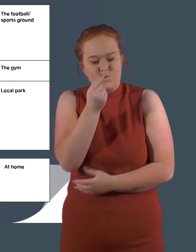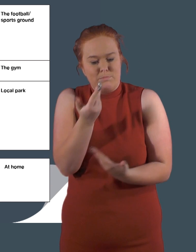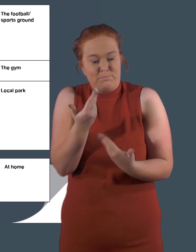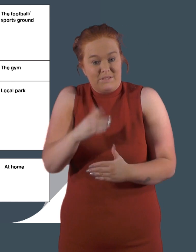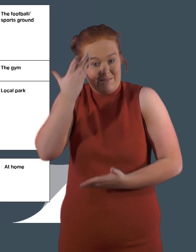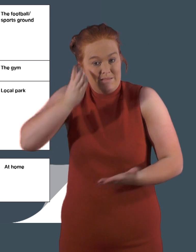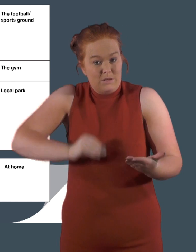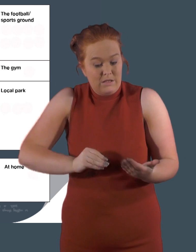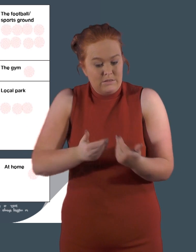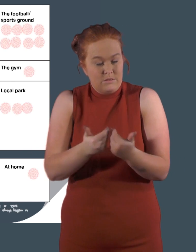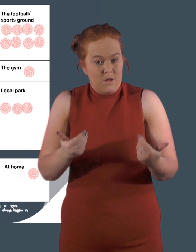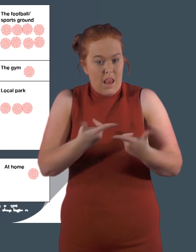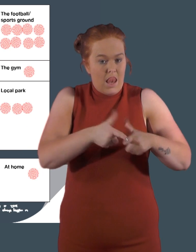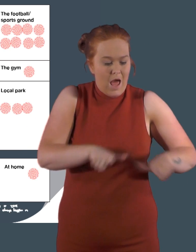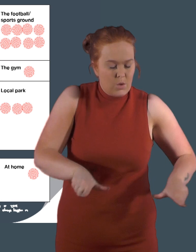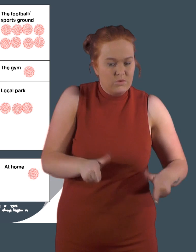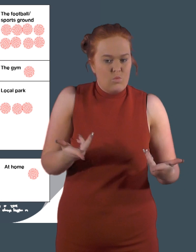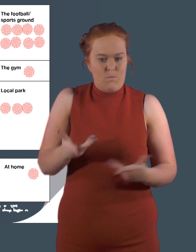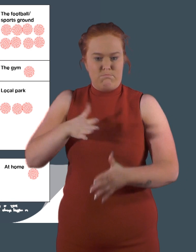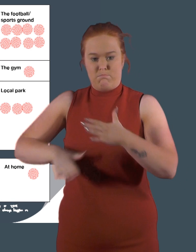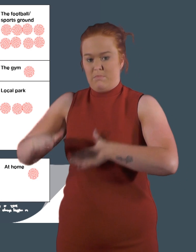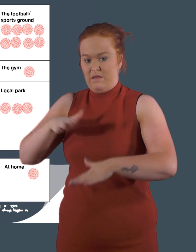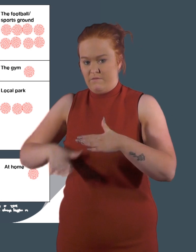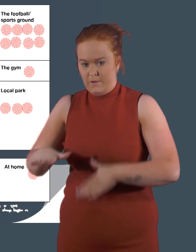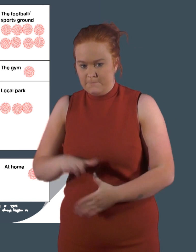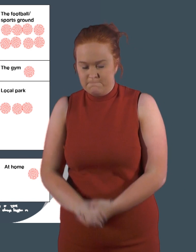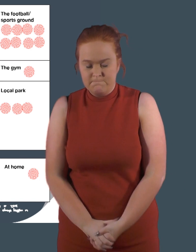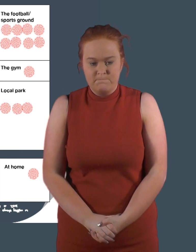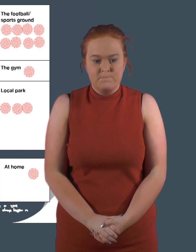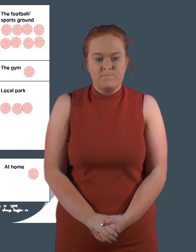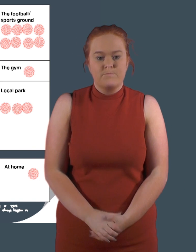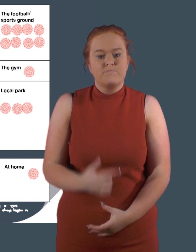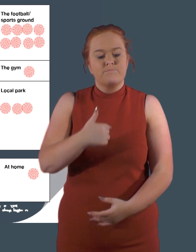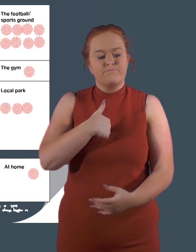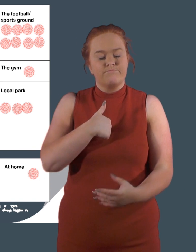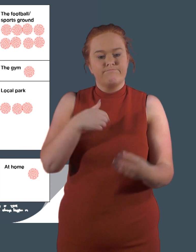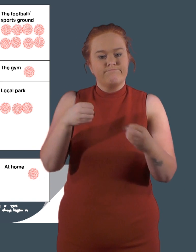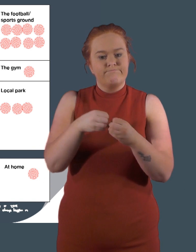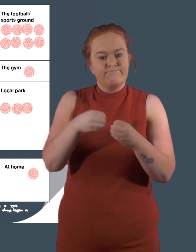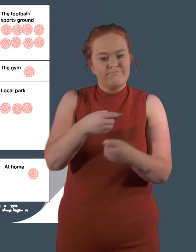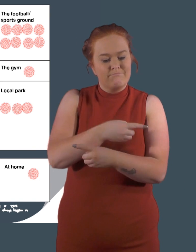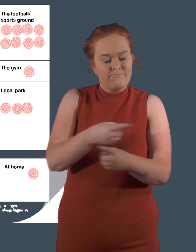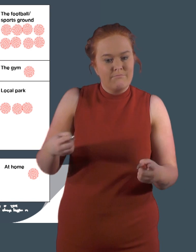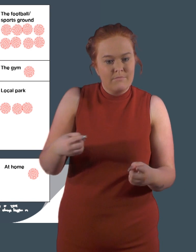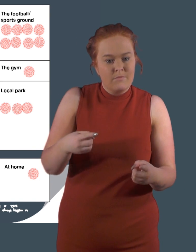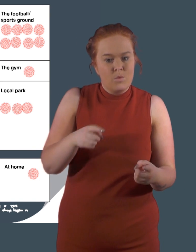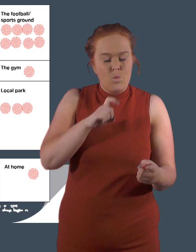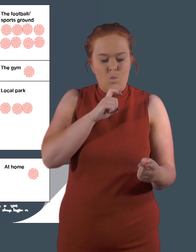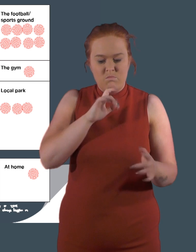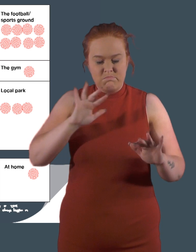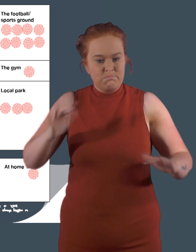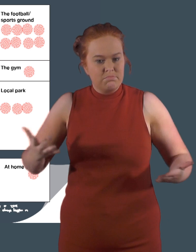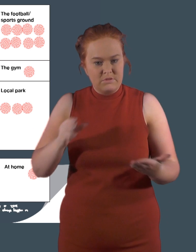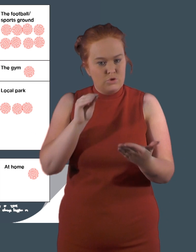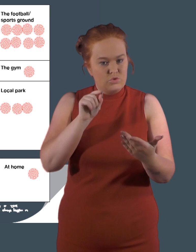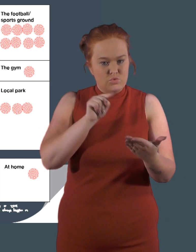country. In this first map, which was created by the tutor working on his own, you'll see that